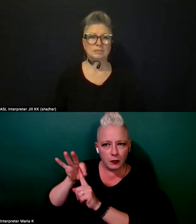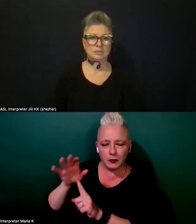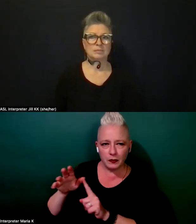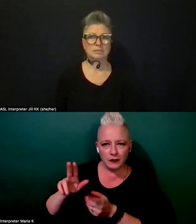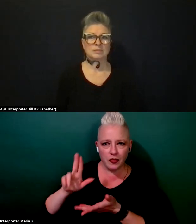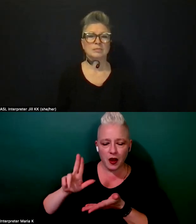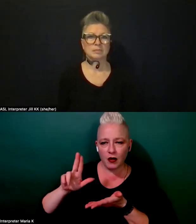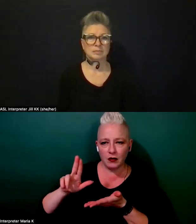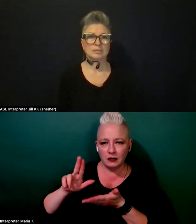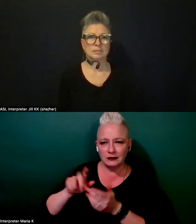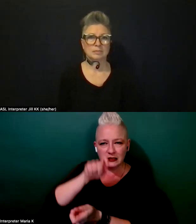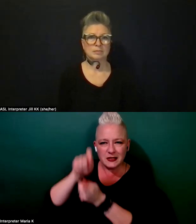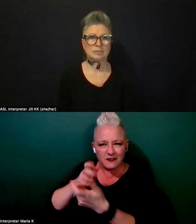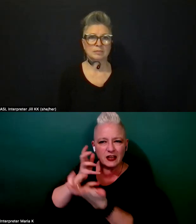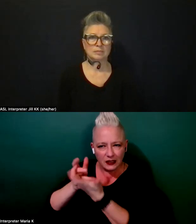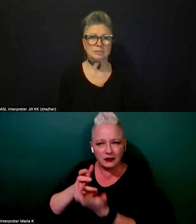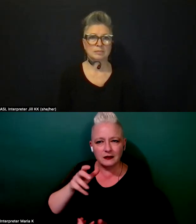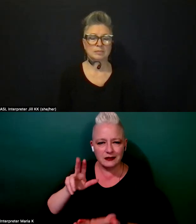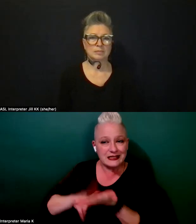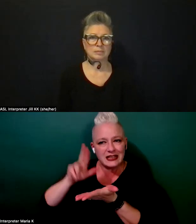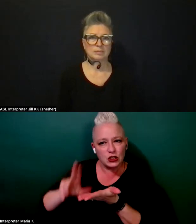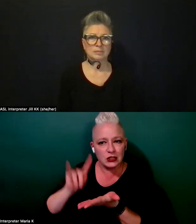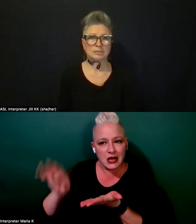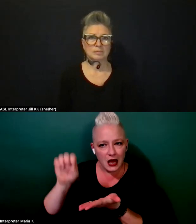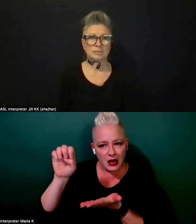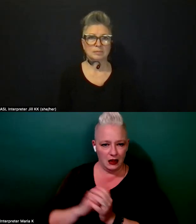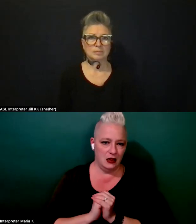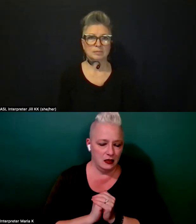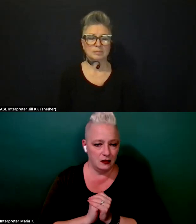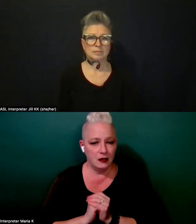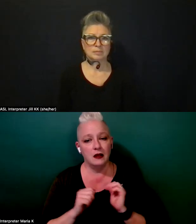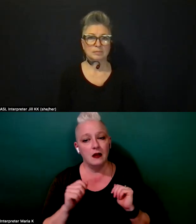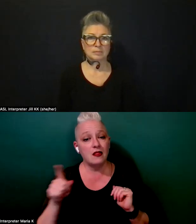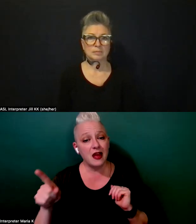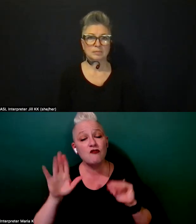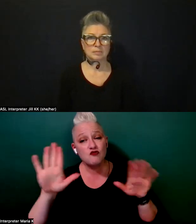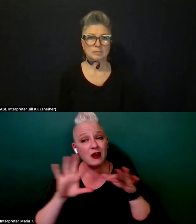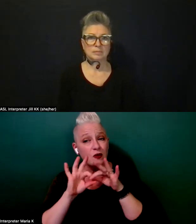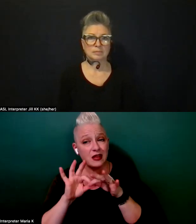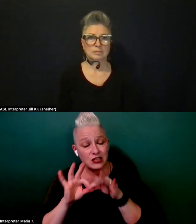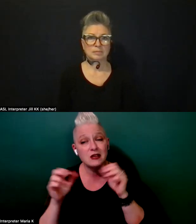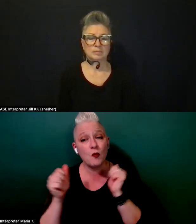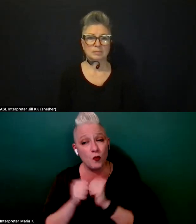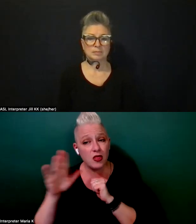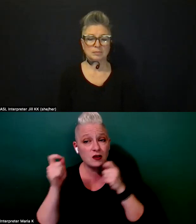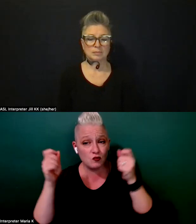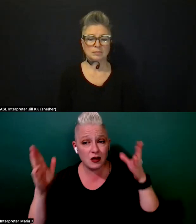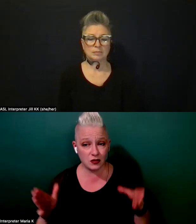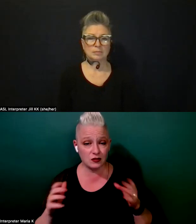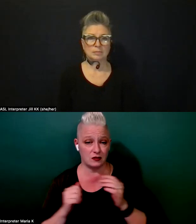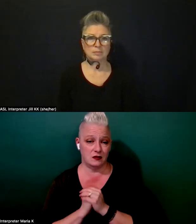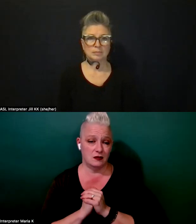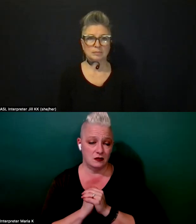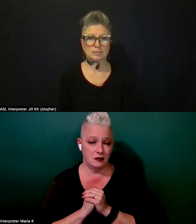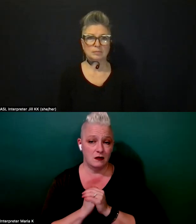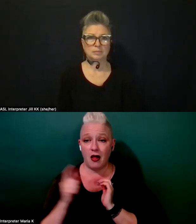signature. And all of those people really have great, like I was talking about relationships for. They have great relationships with their directors, and you know they